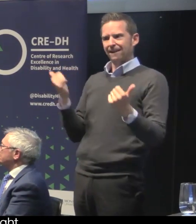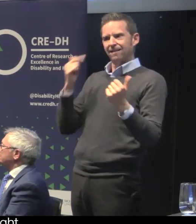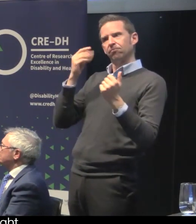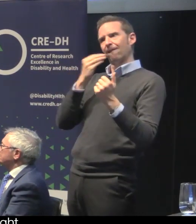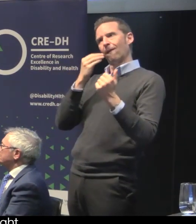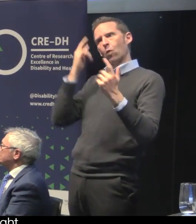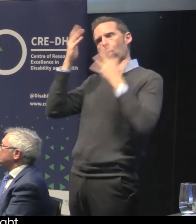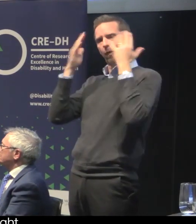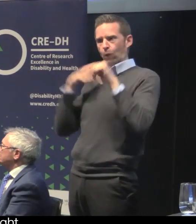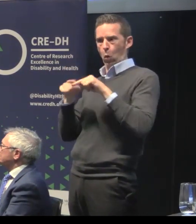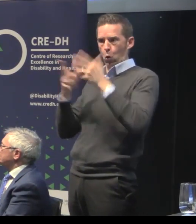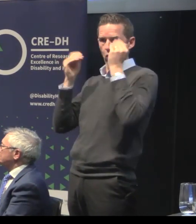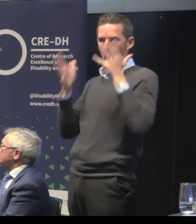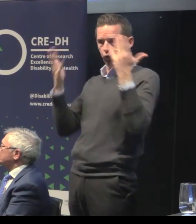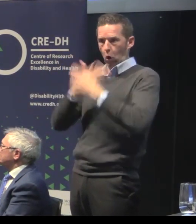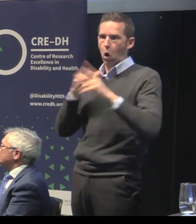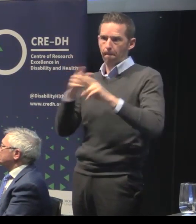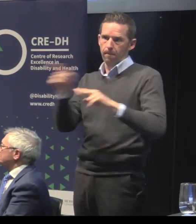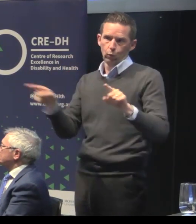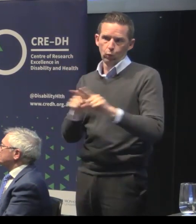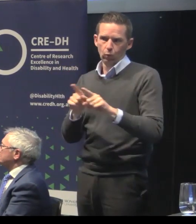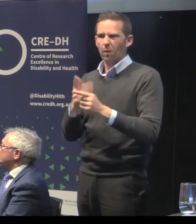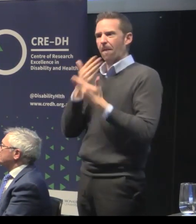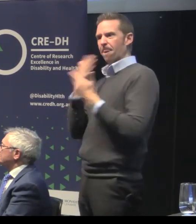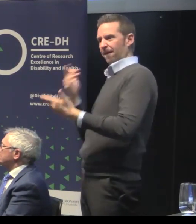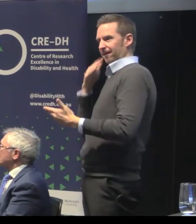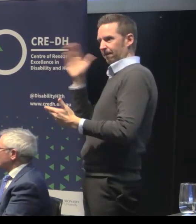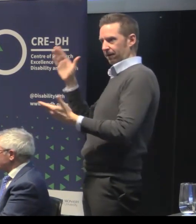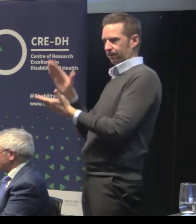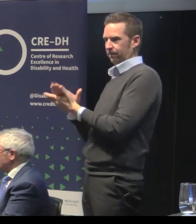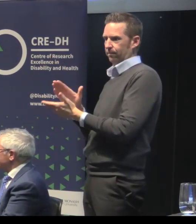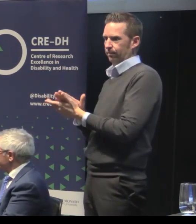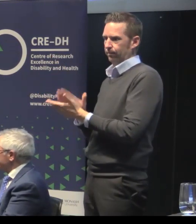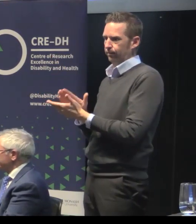lot tonight, and I'm sure you all have too. So we could thank our speakers.